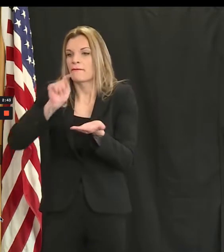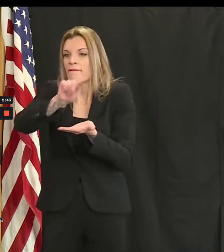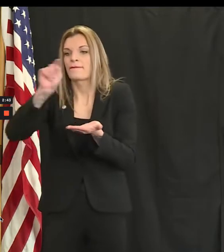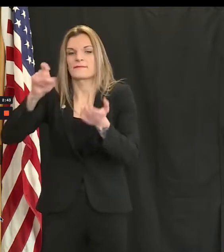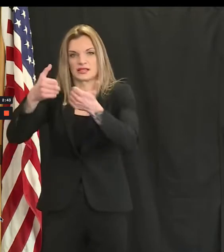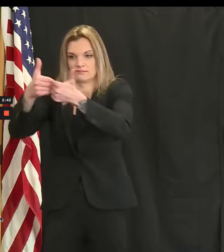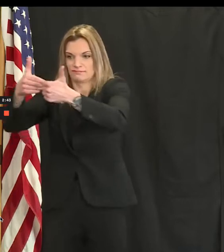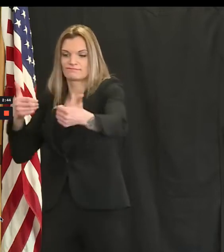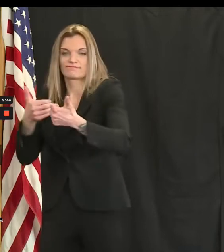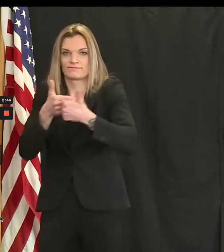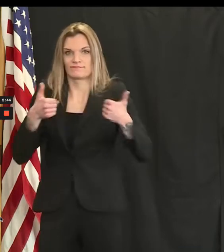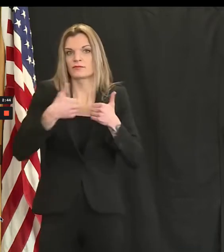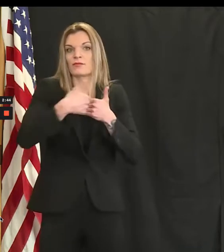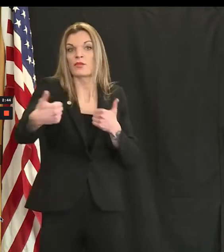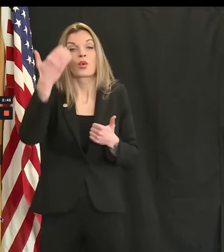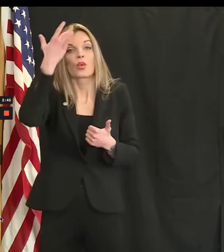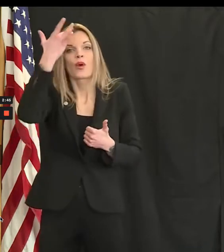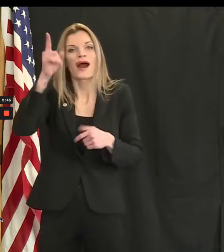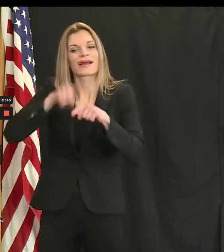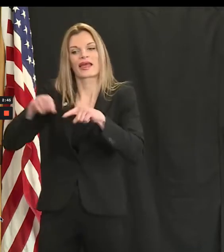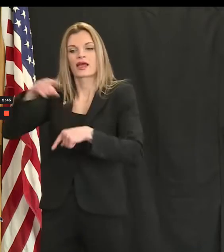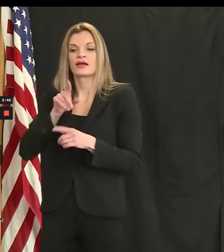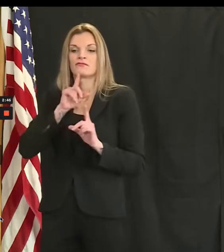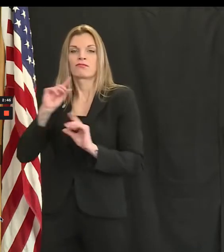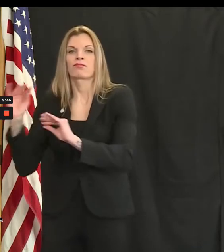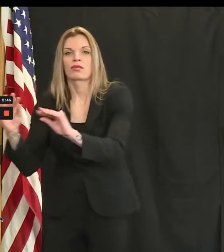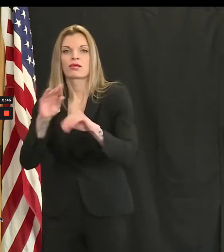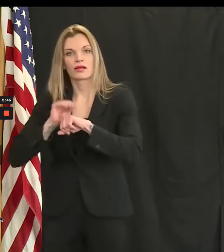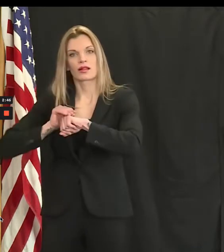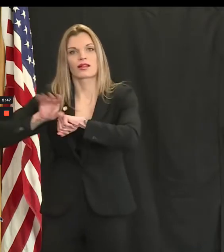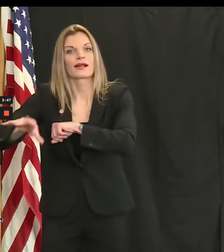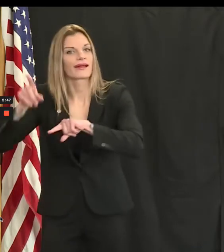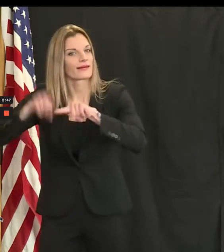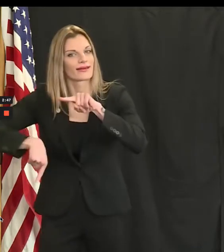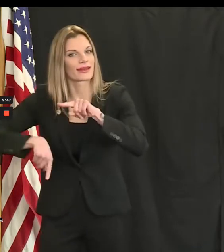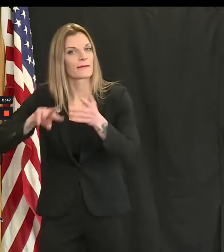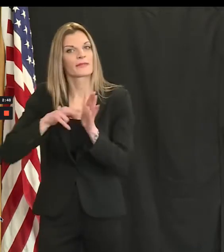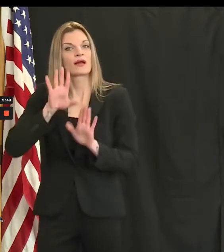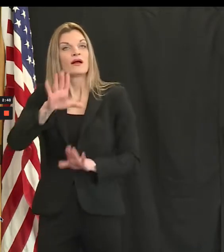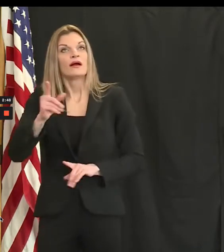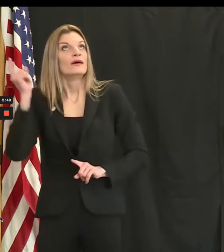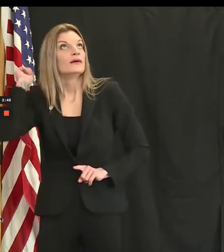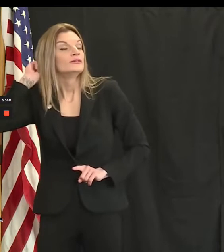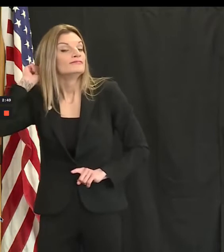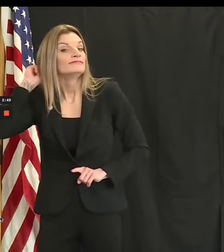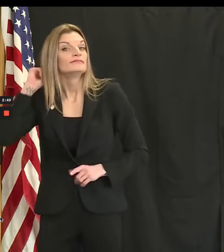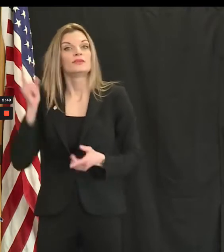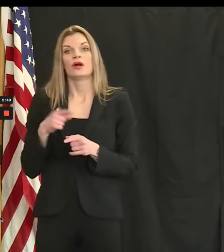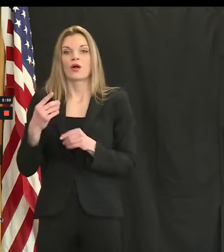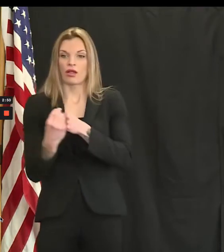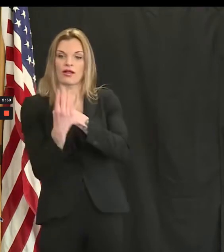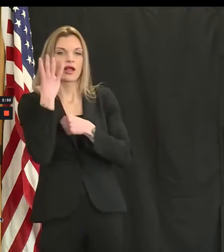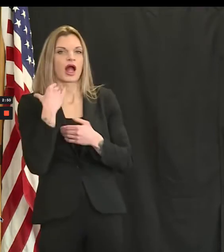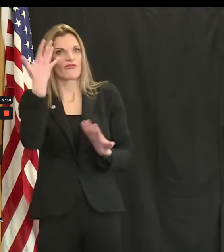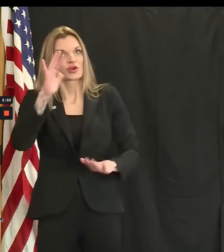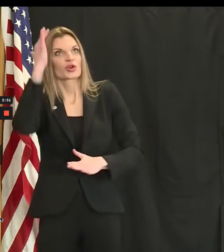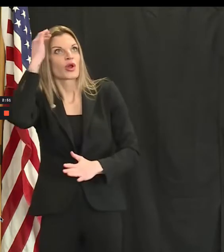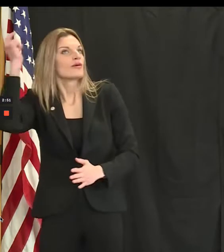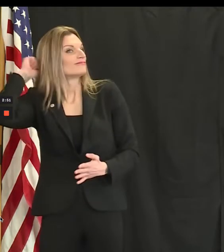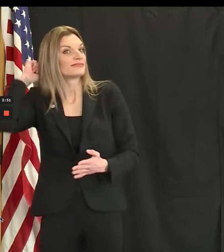us to fully comply with our ethical obligations as attorneys while still allowing us to fully perform our duties